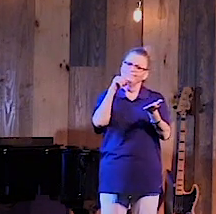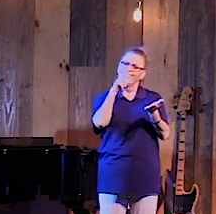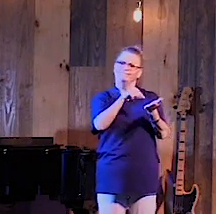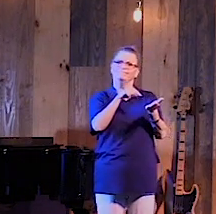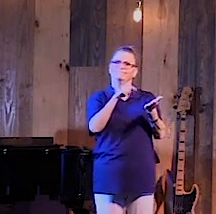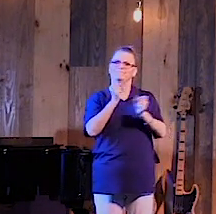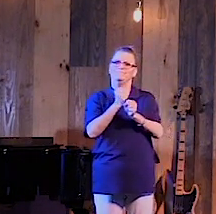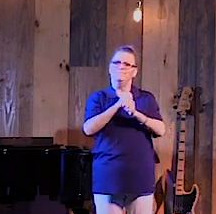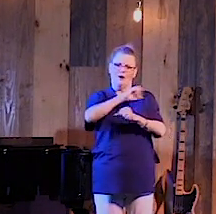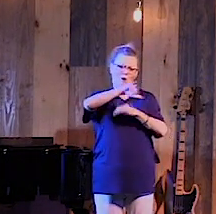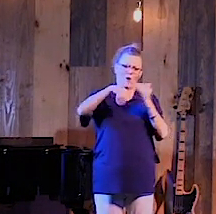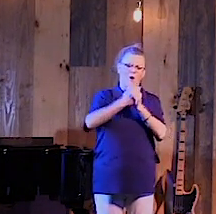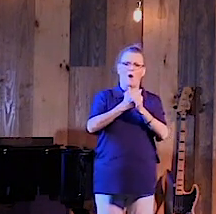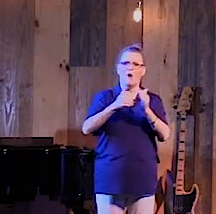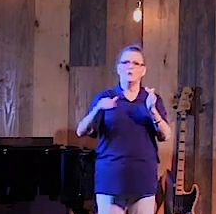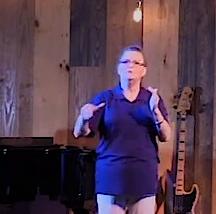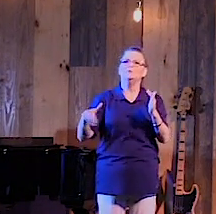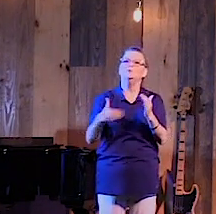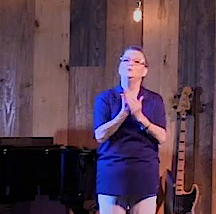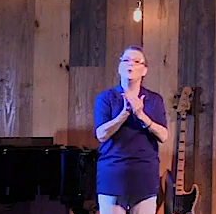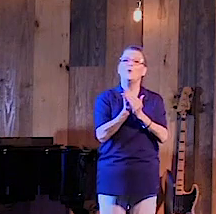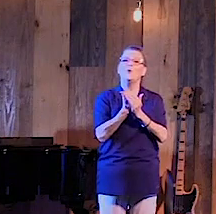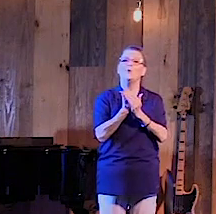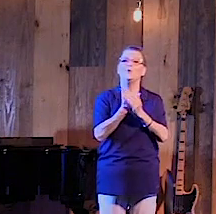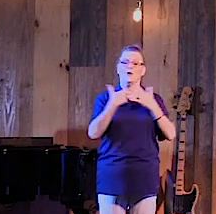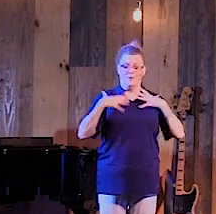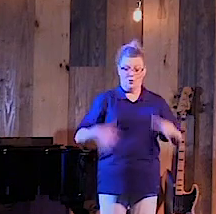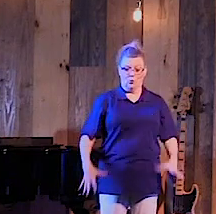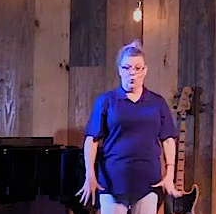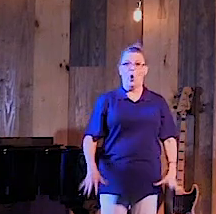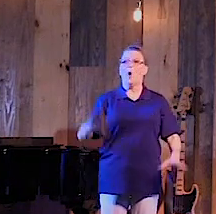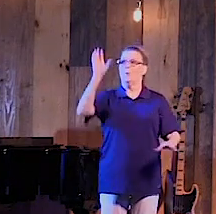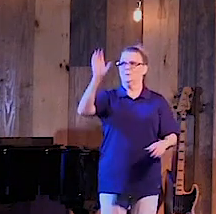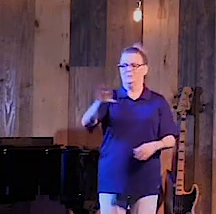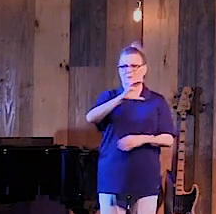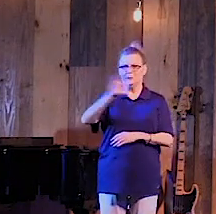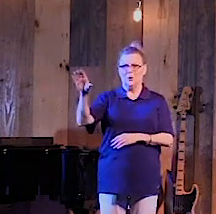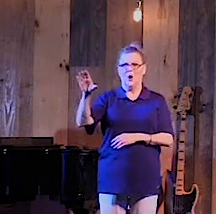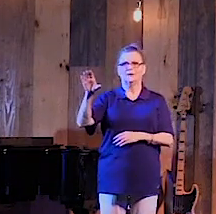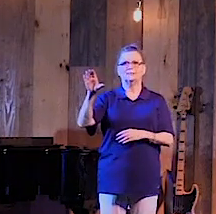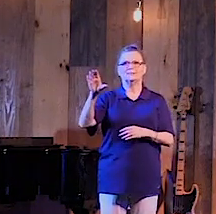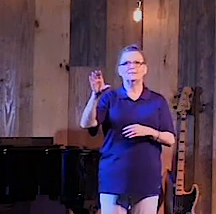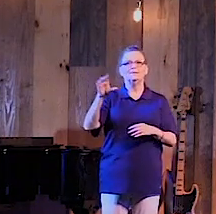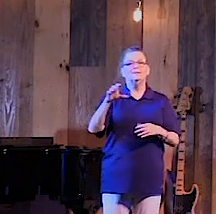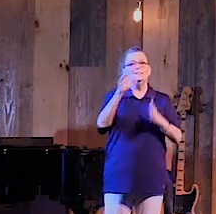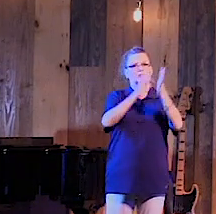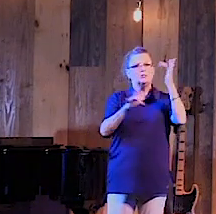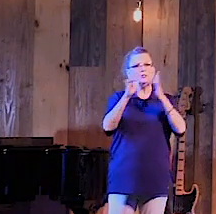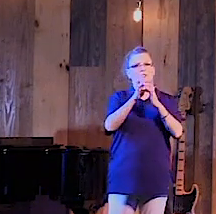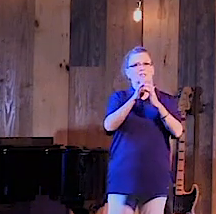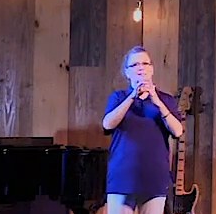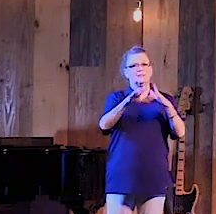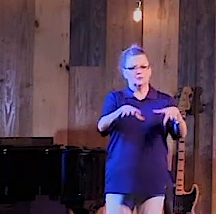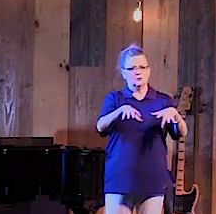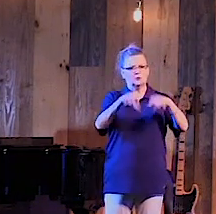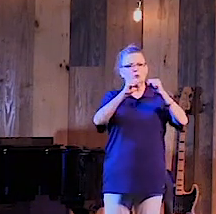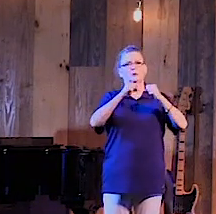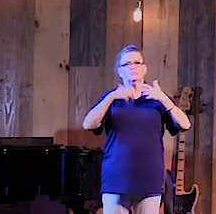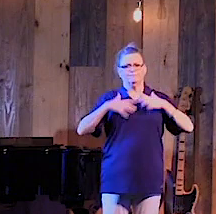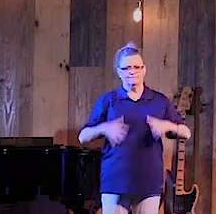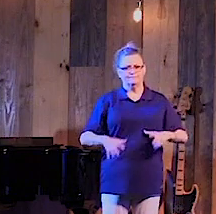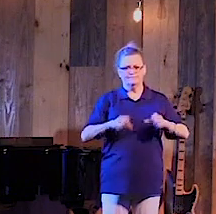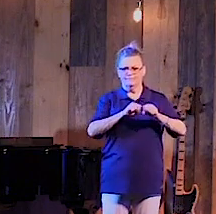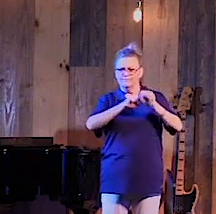is really a symbol of the cross. It's where Jesus took the garments of our sin and put them in the grave and has clothed us in